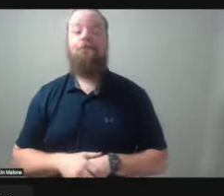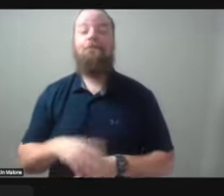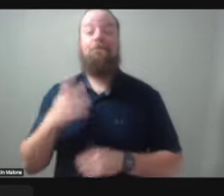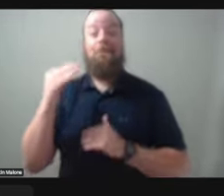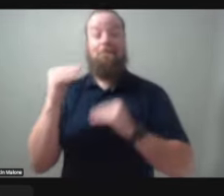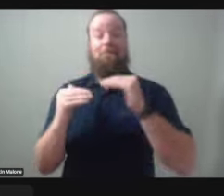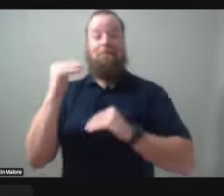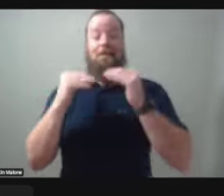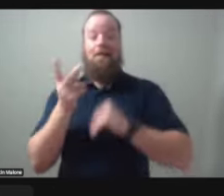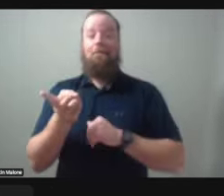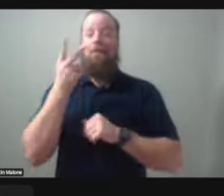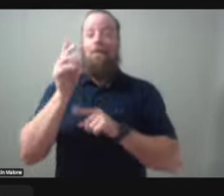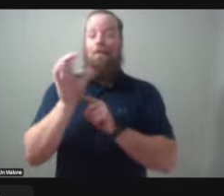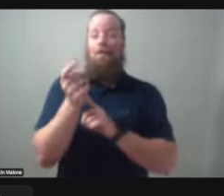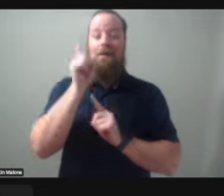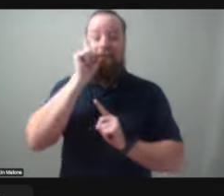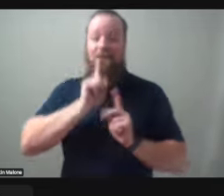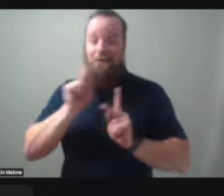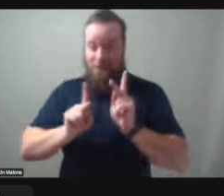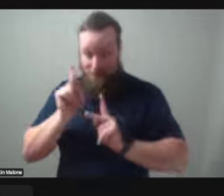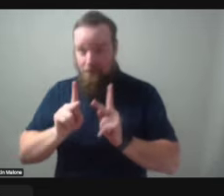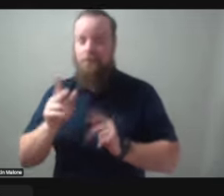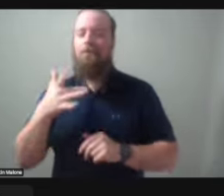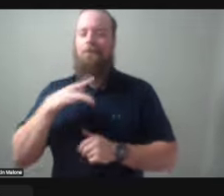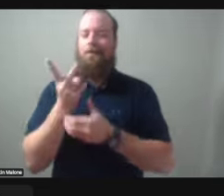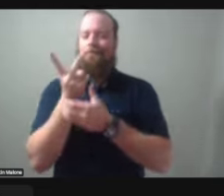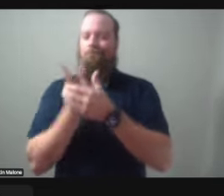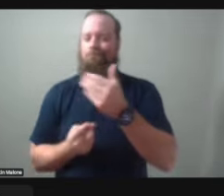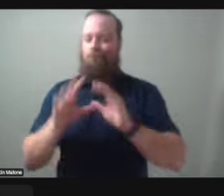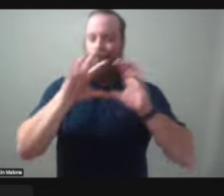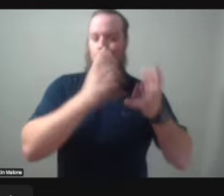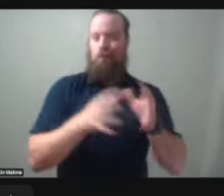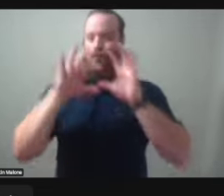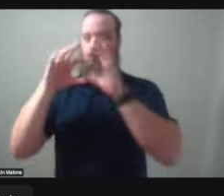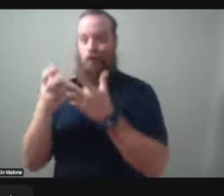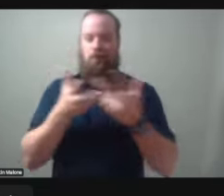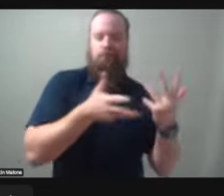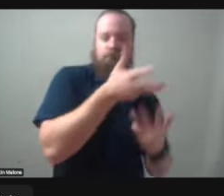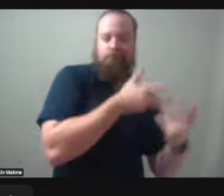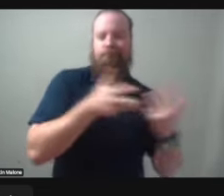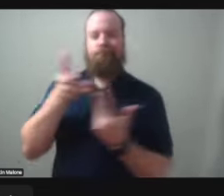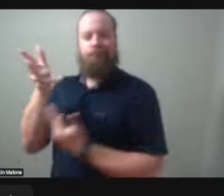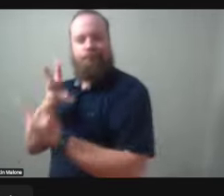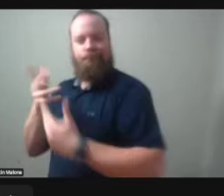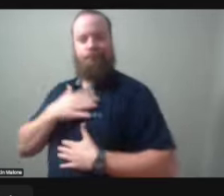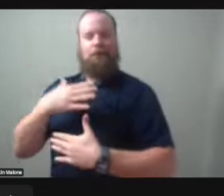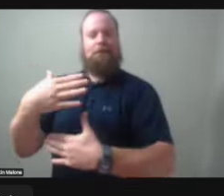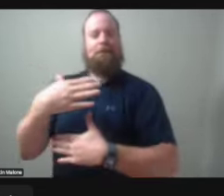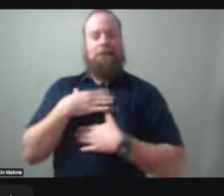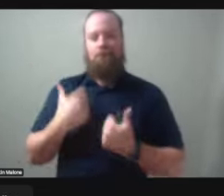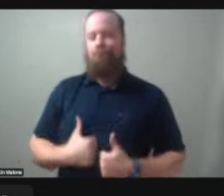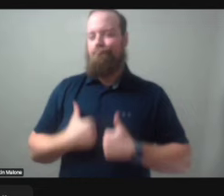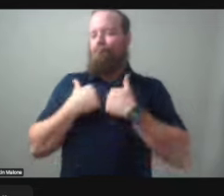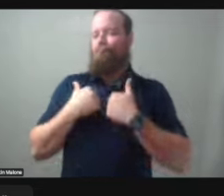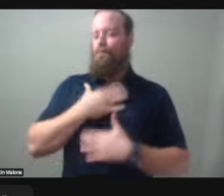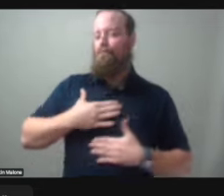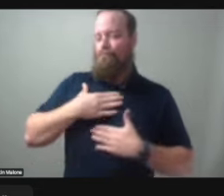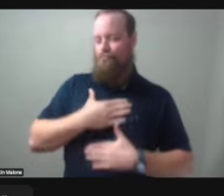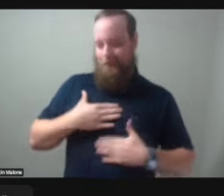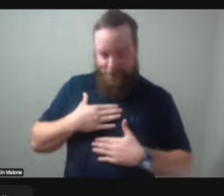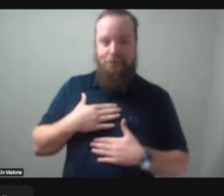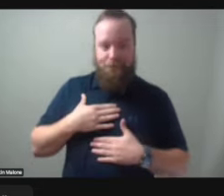And we're going to talk a little bit more about the community members and their background. First here, we have a person who is balanced